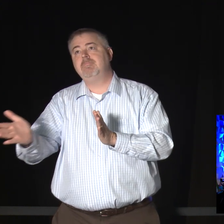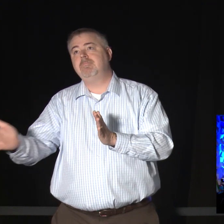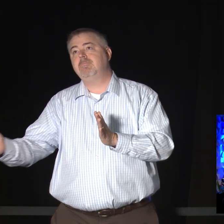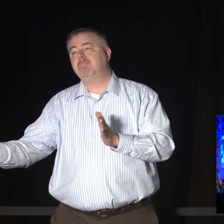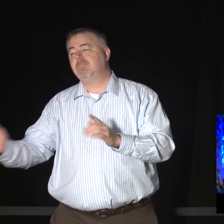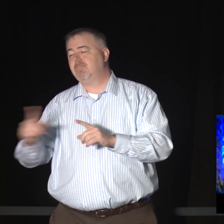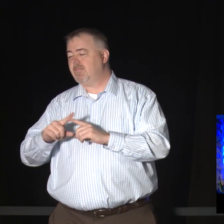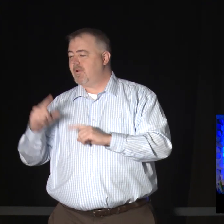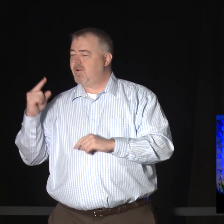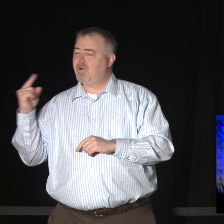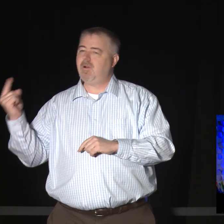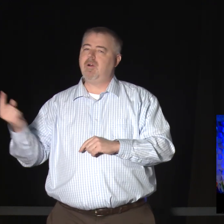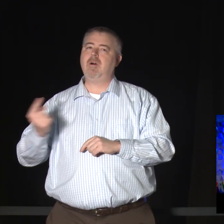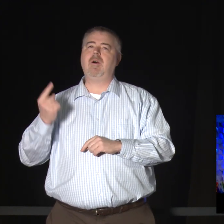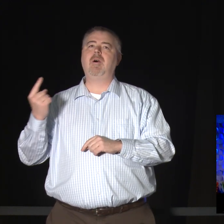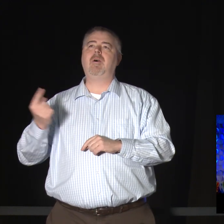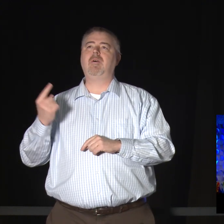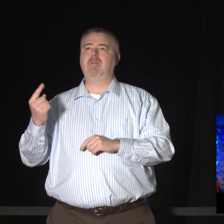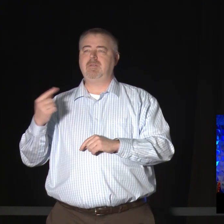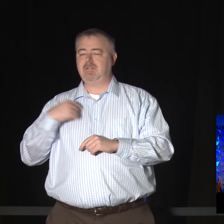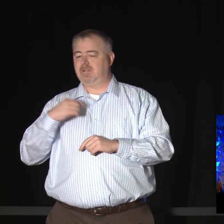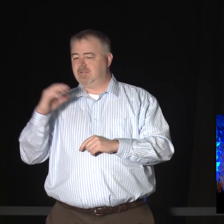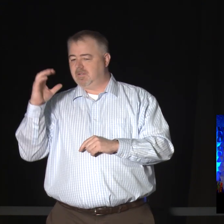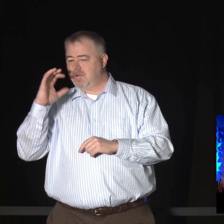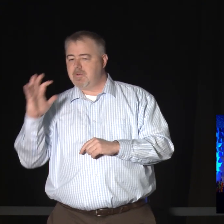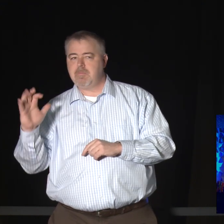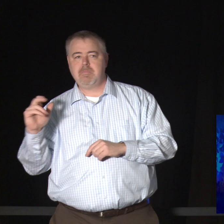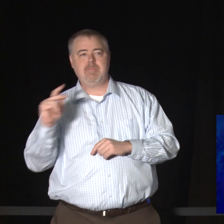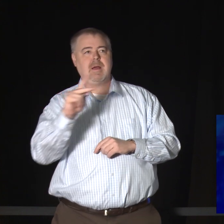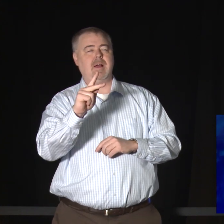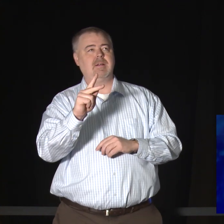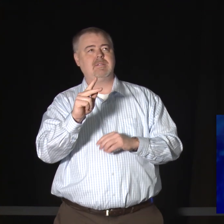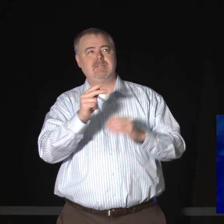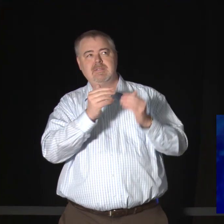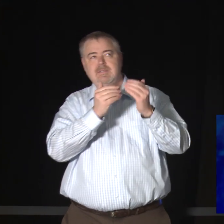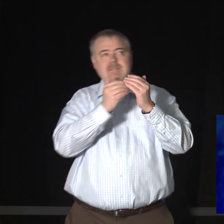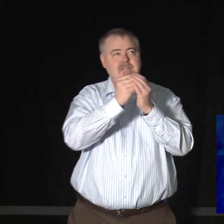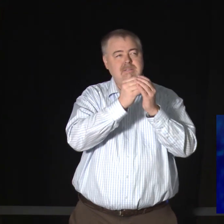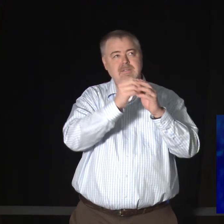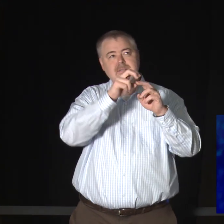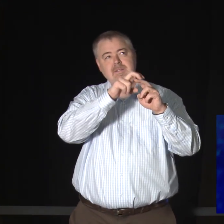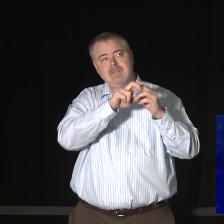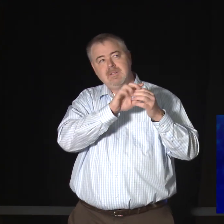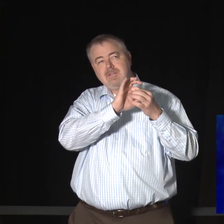my way to sit at Jesus' knee.